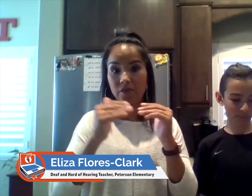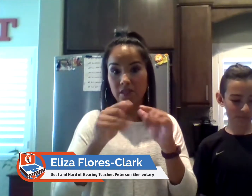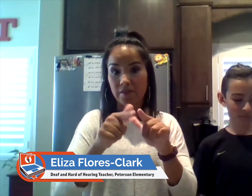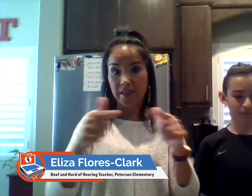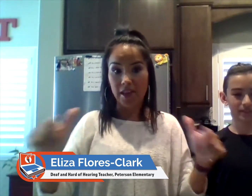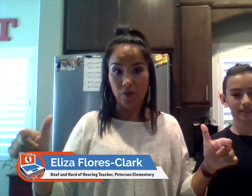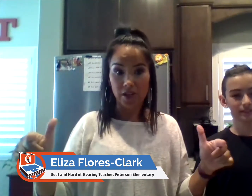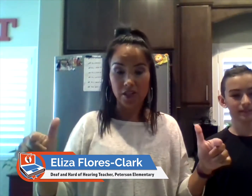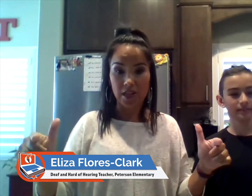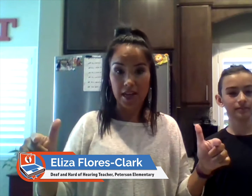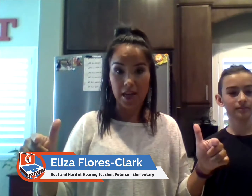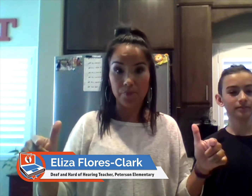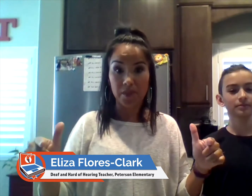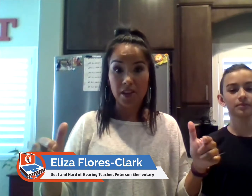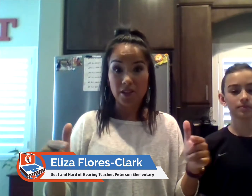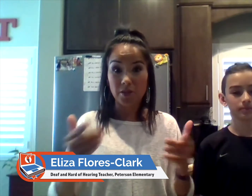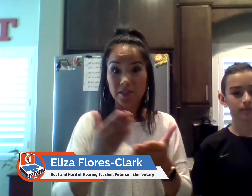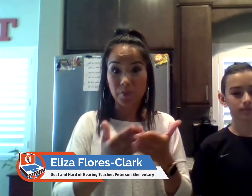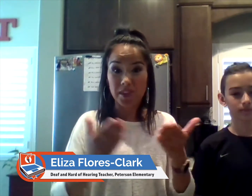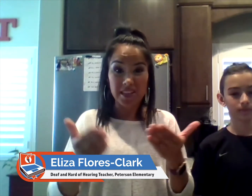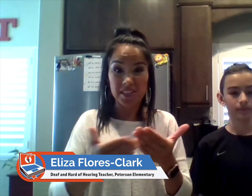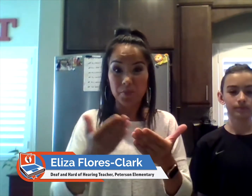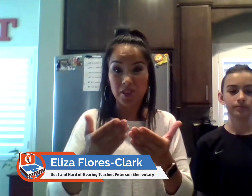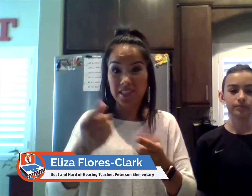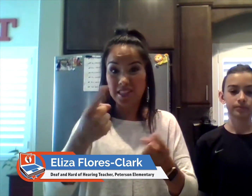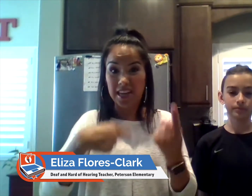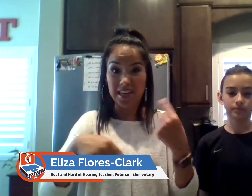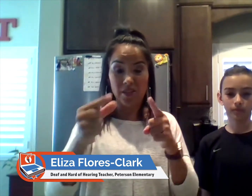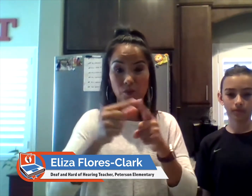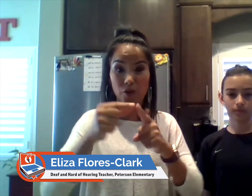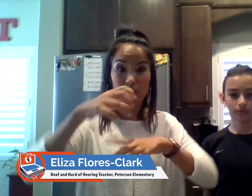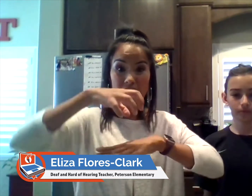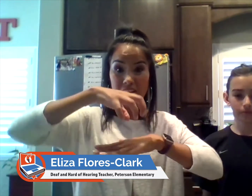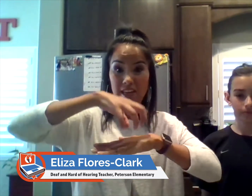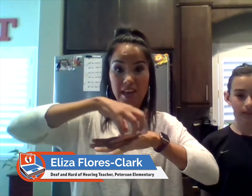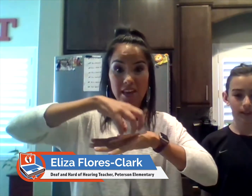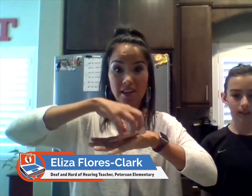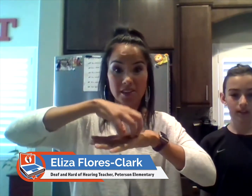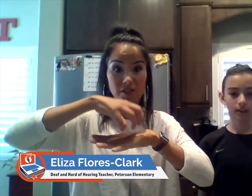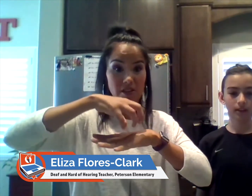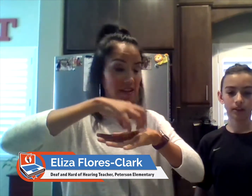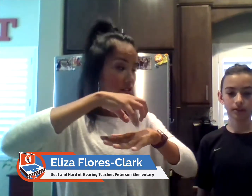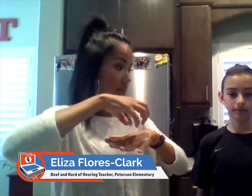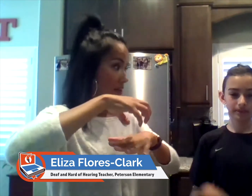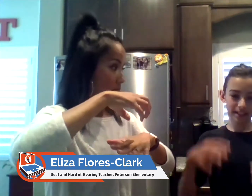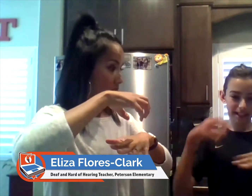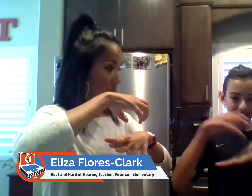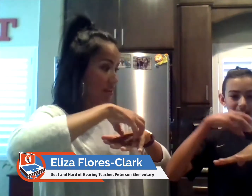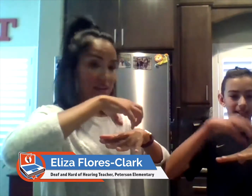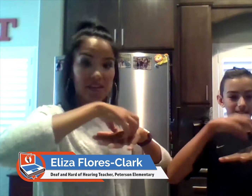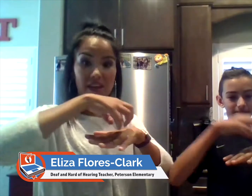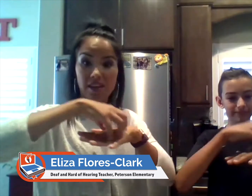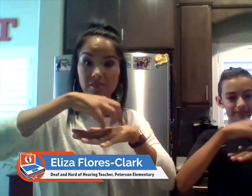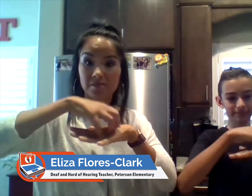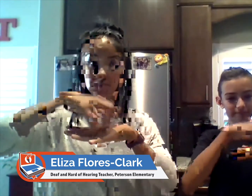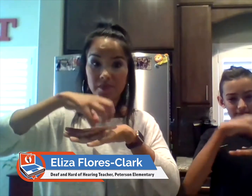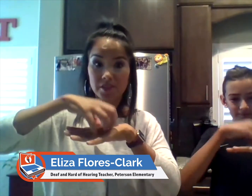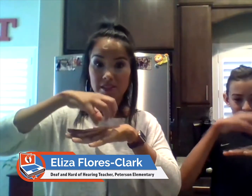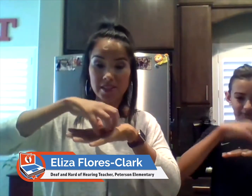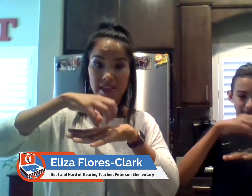of language. So something as simple as signing the word cake. Let's do that again, Jaden. Cake. So this is cake.